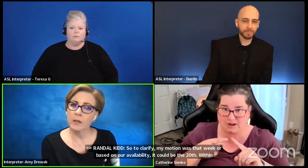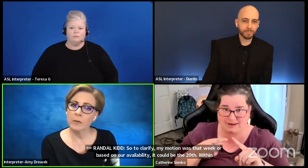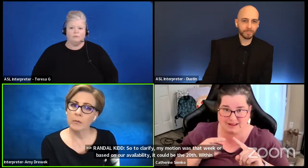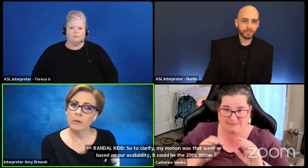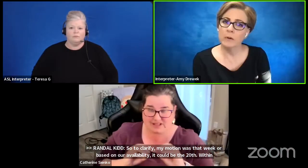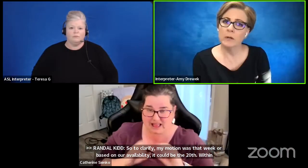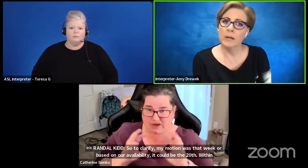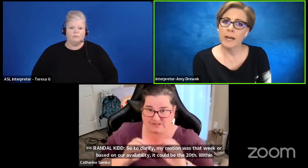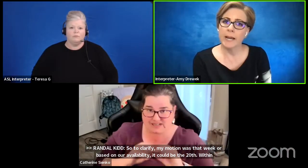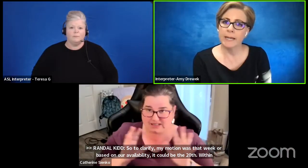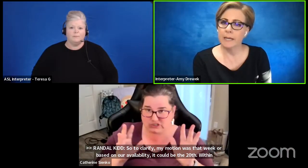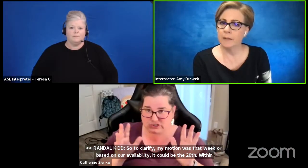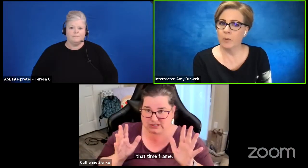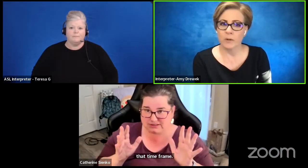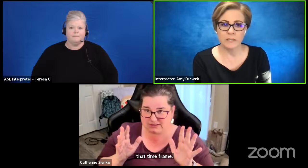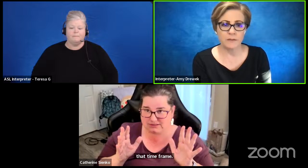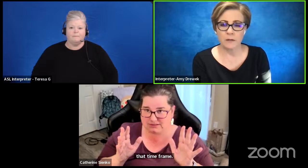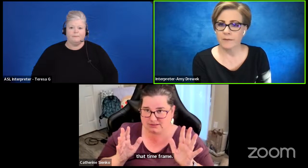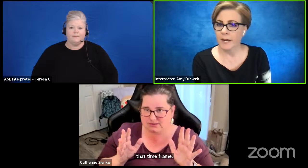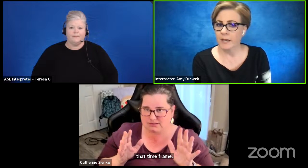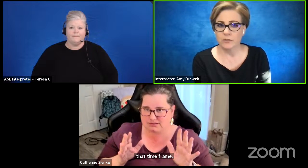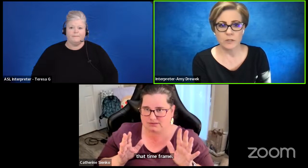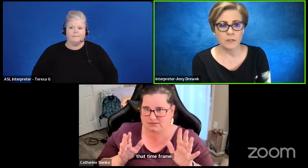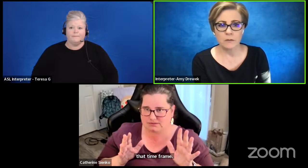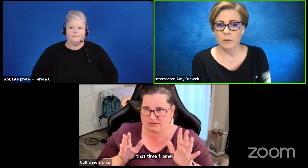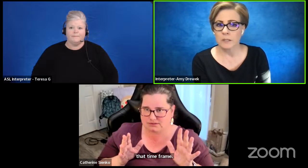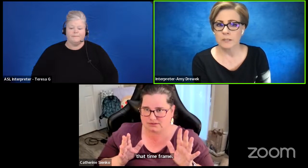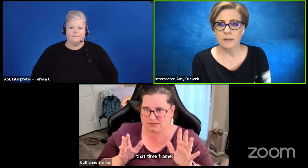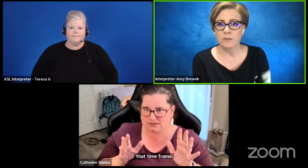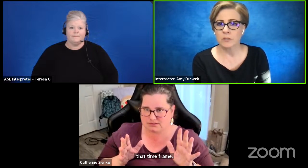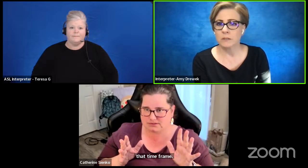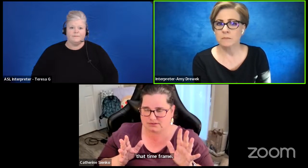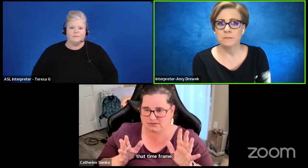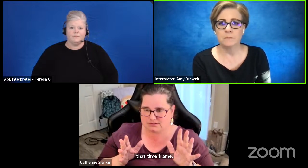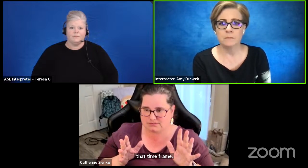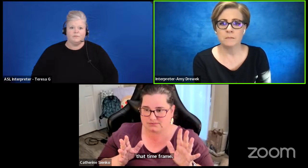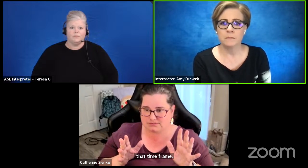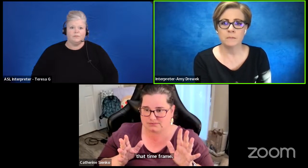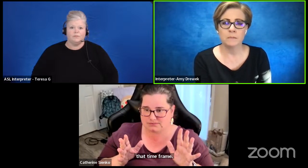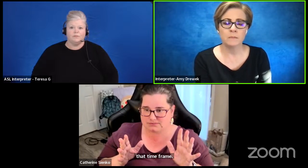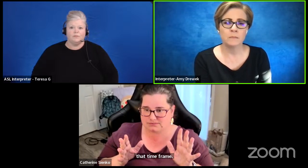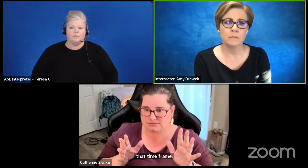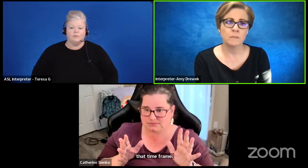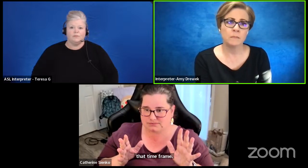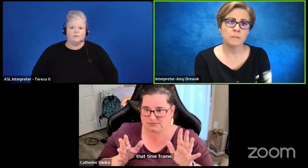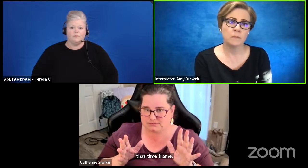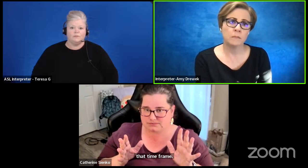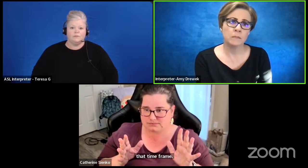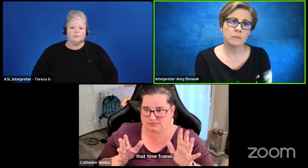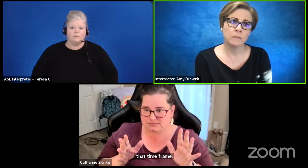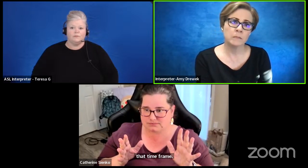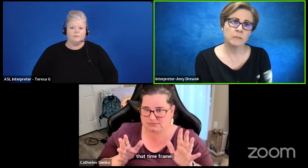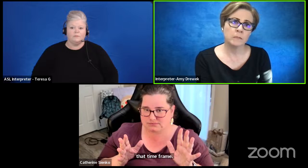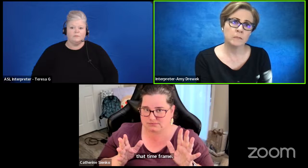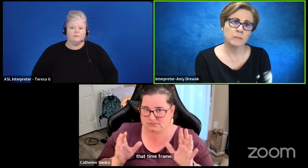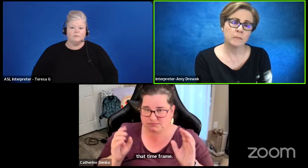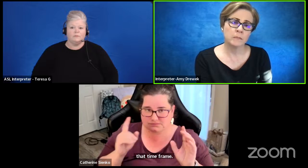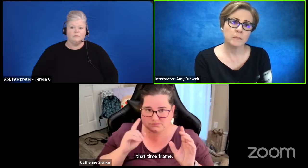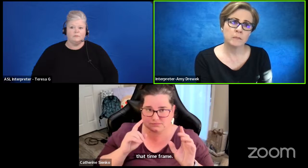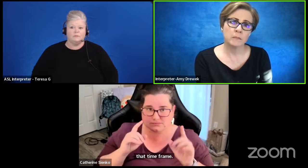Commissioner Cienko. Thank you. Any points of clarification or discussion?